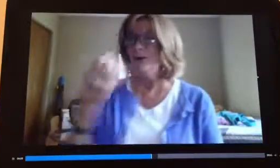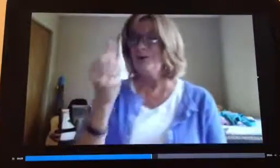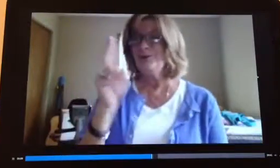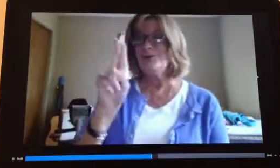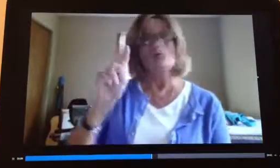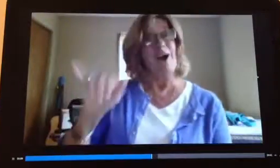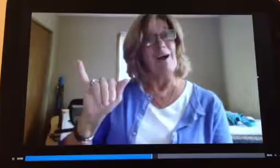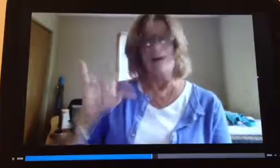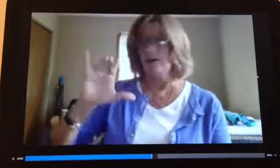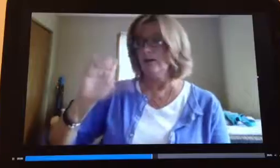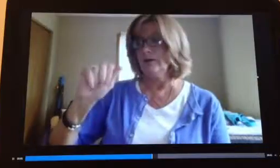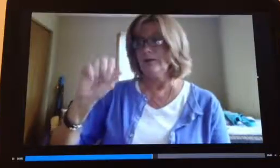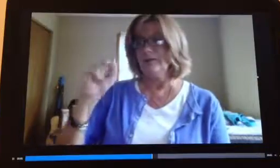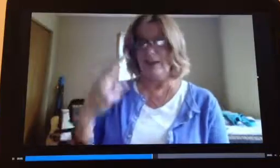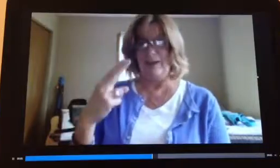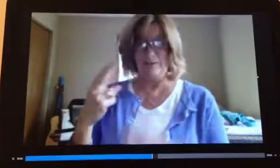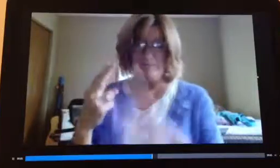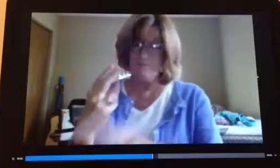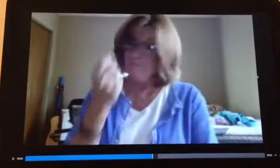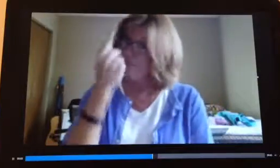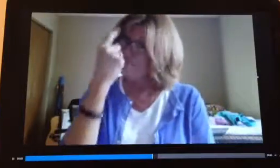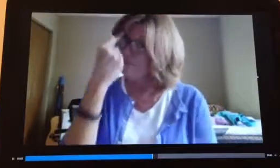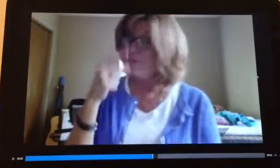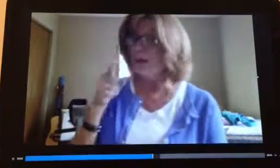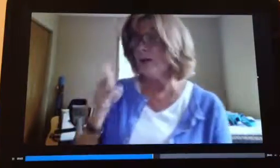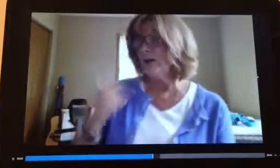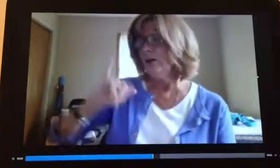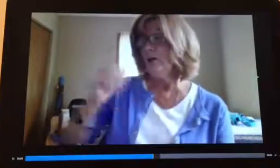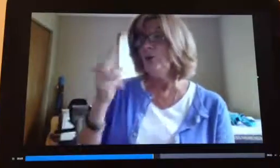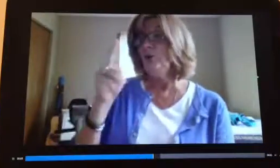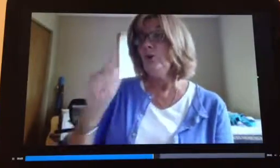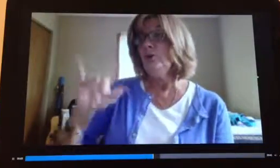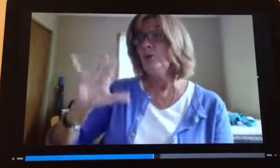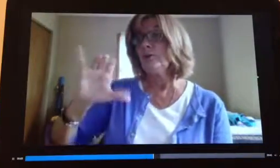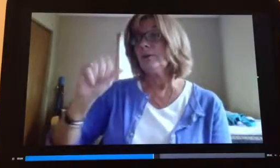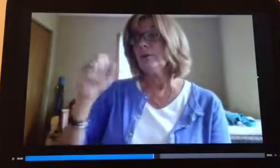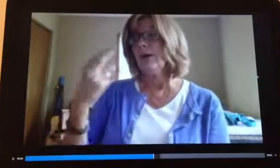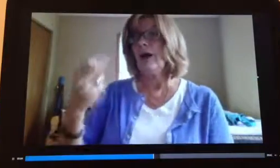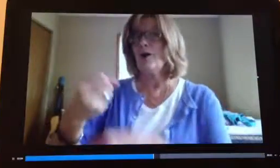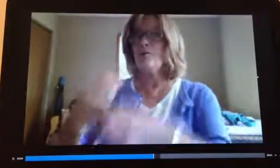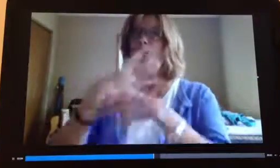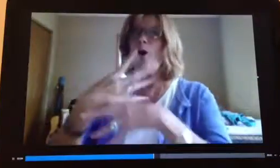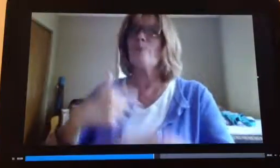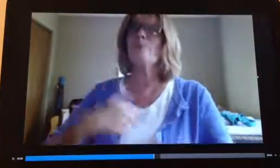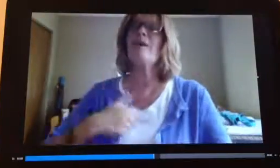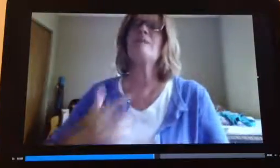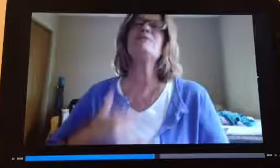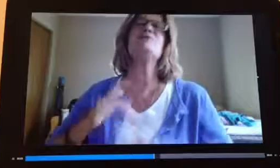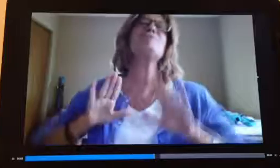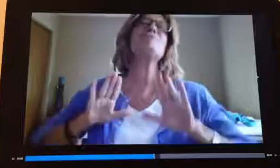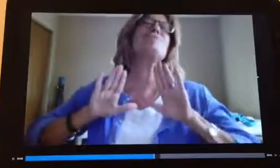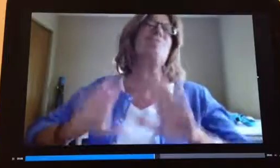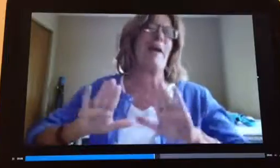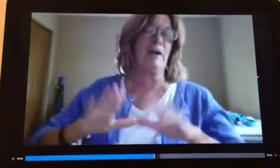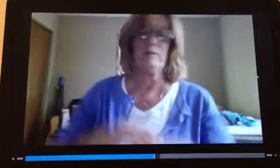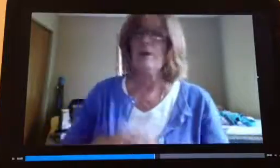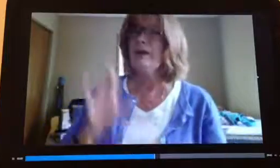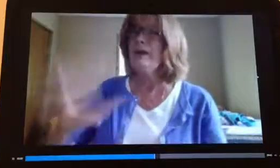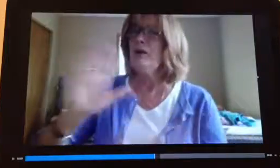going to hear the sound. And then all of a sudden, what came on the radio was Johnny Cash.